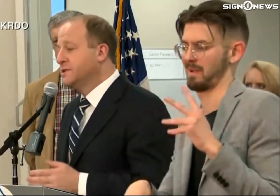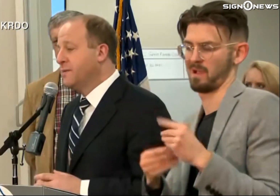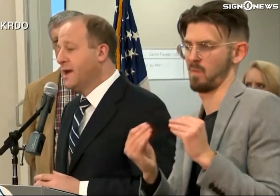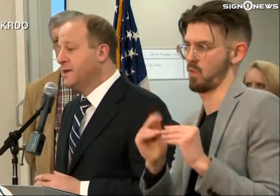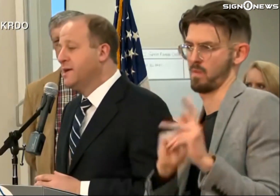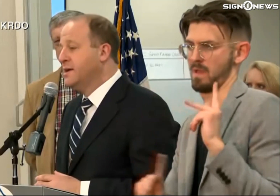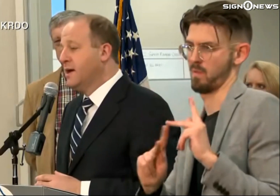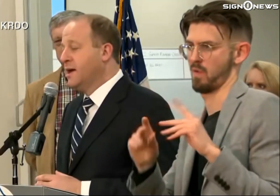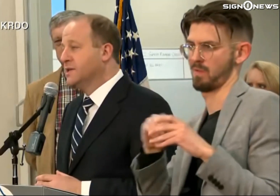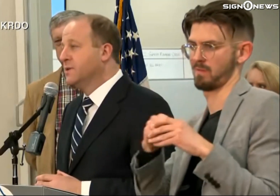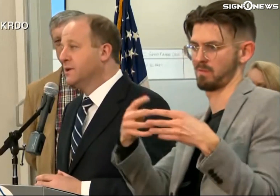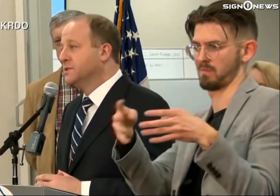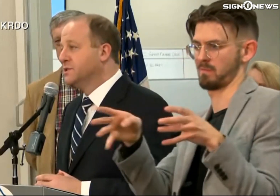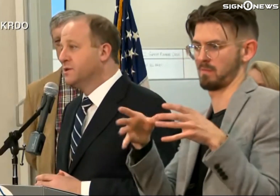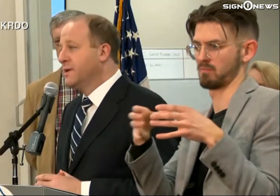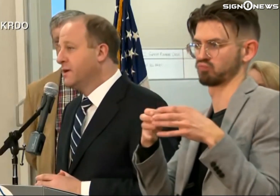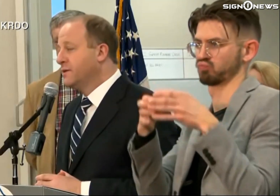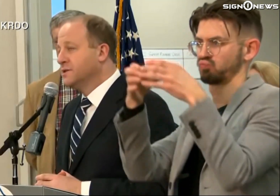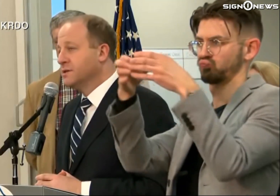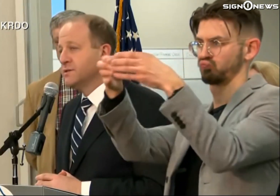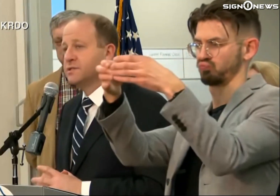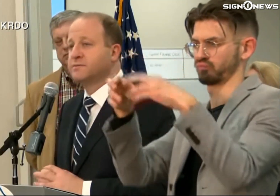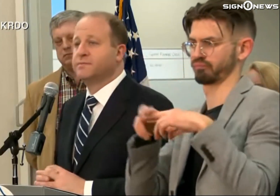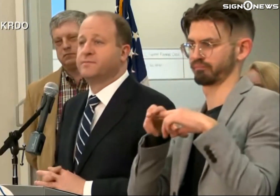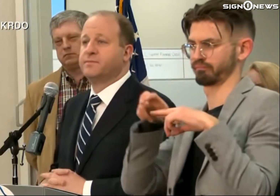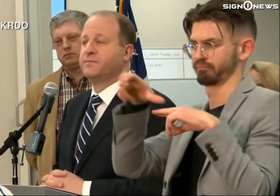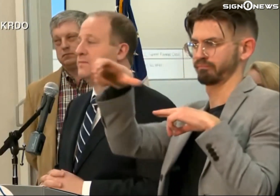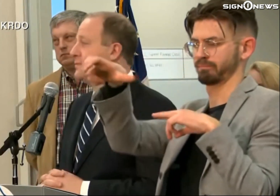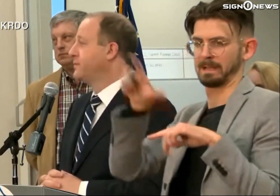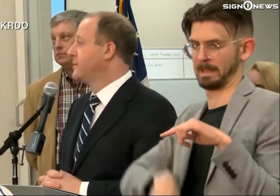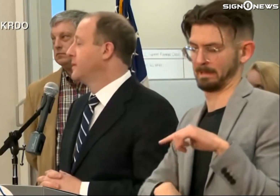the decreased demand as well as legitimate health concerns.